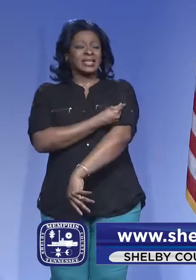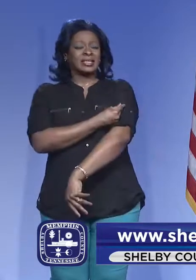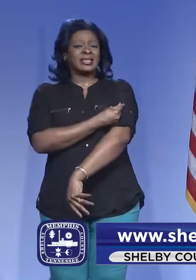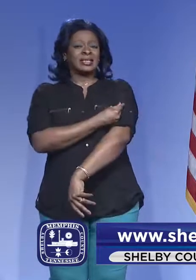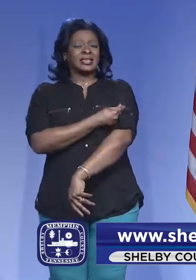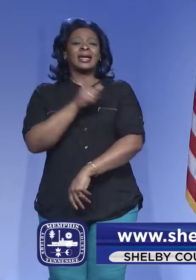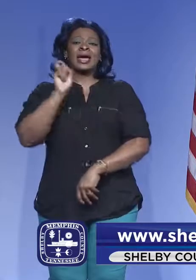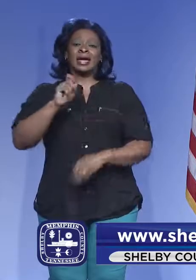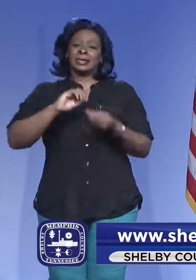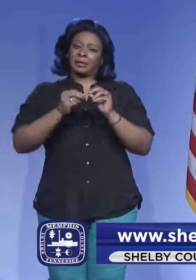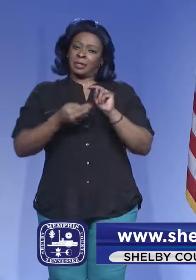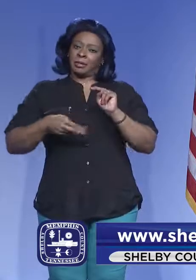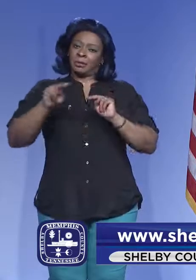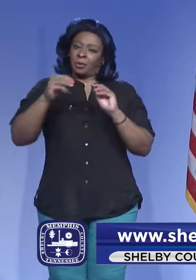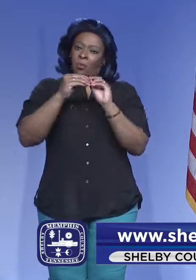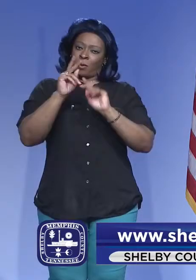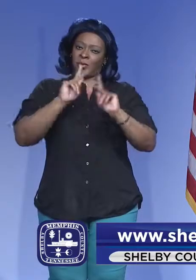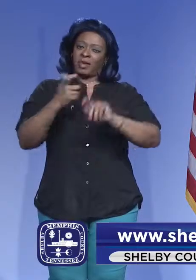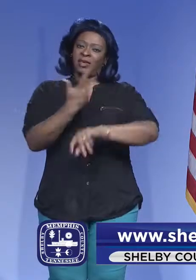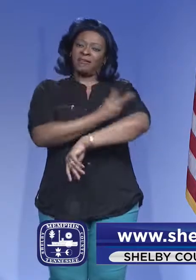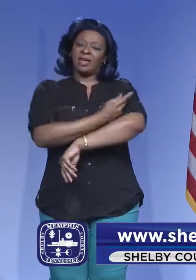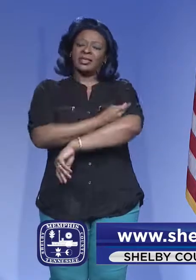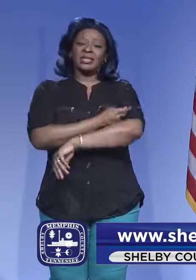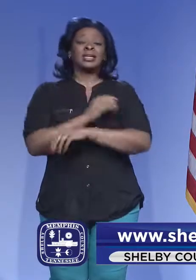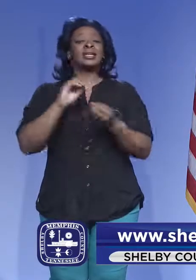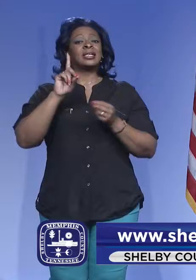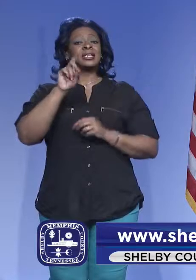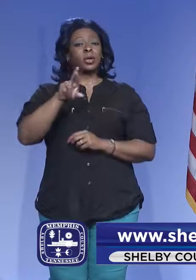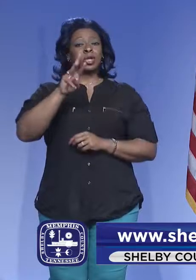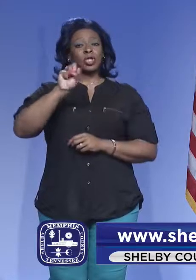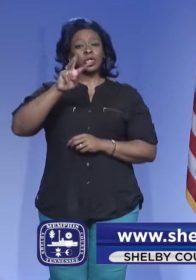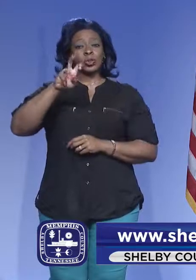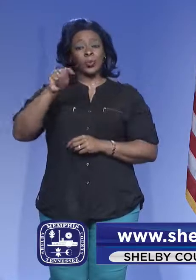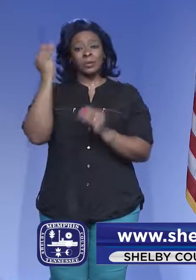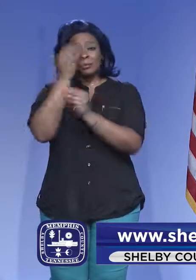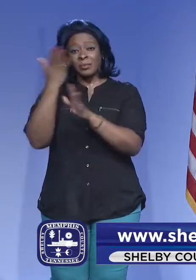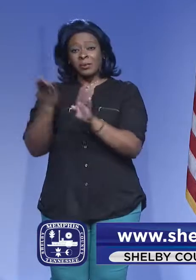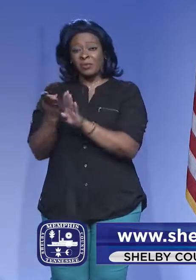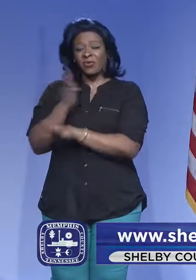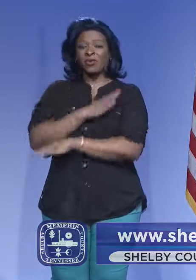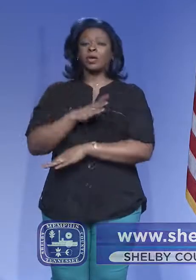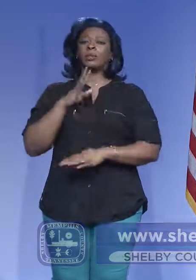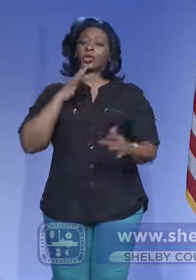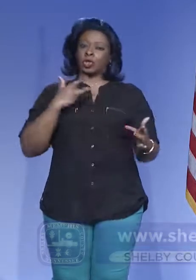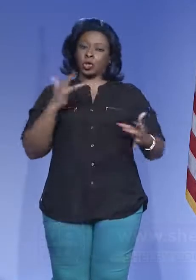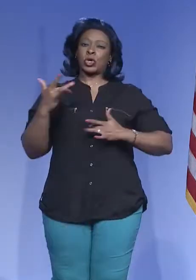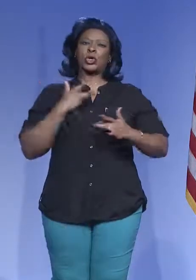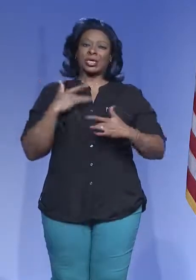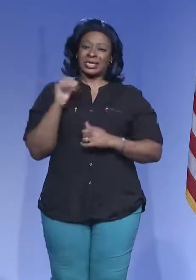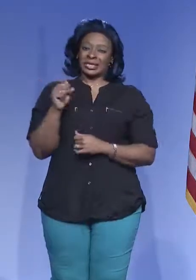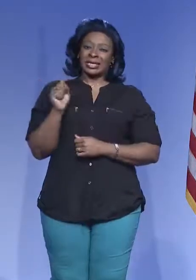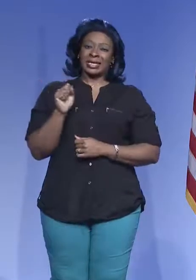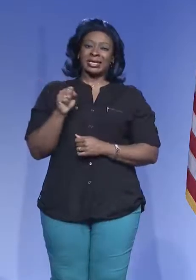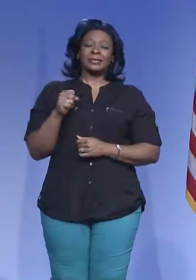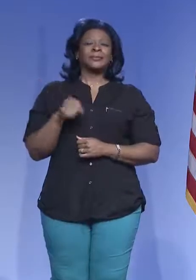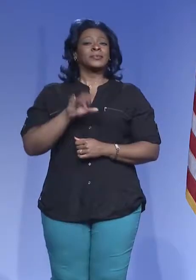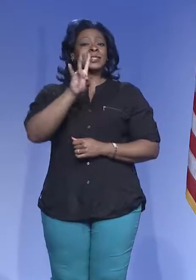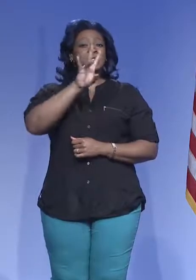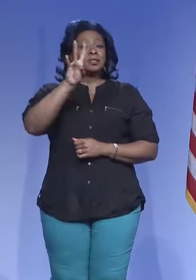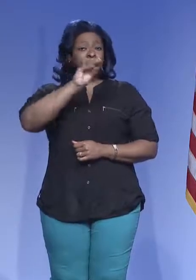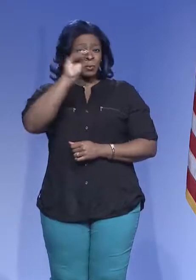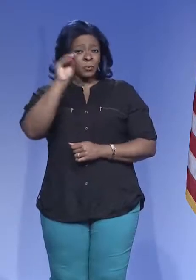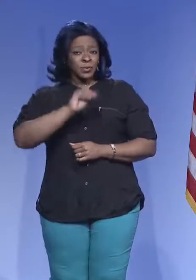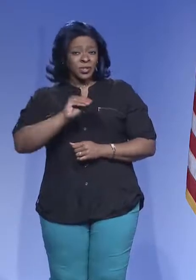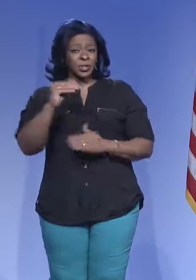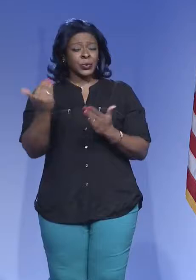We have to get those numbers up. The data that Dr. Sweat gave us earlier is very concerning to me, with 77%